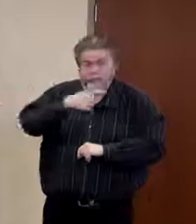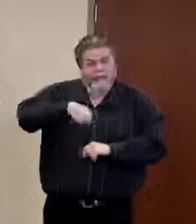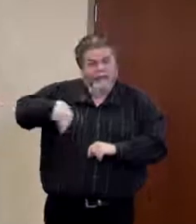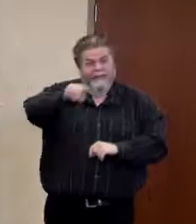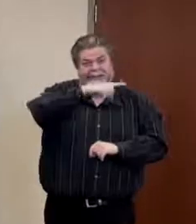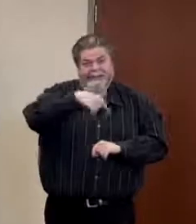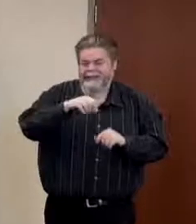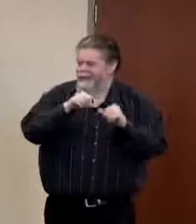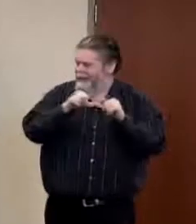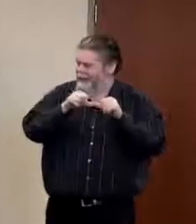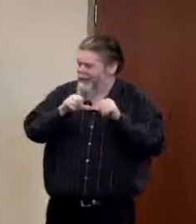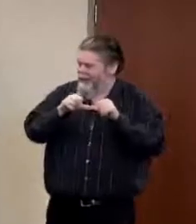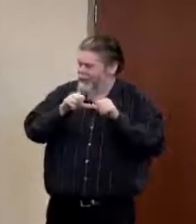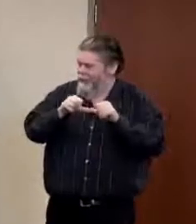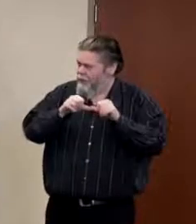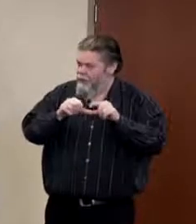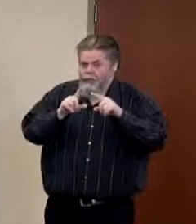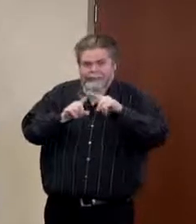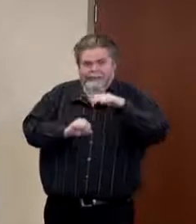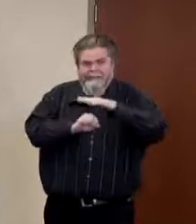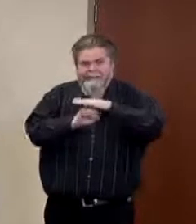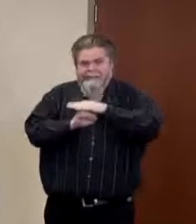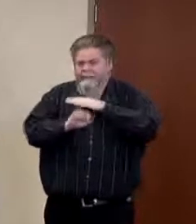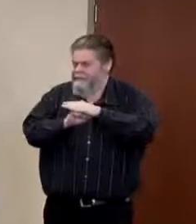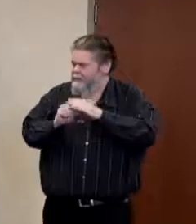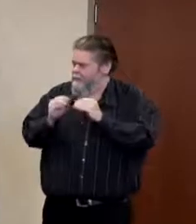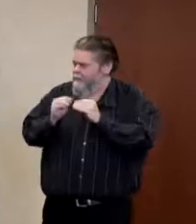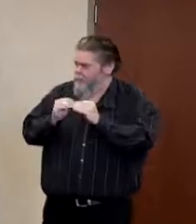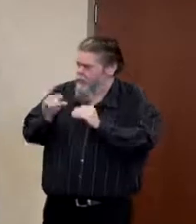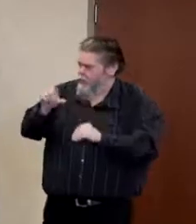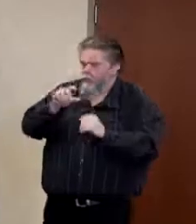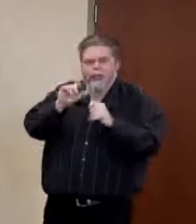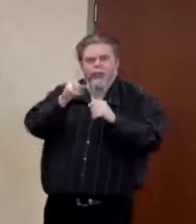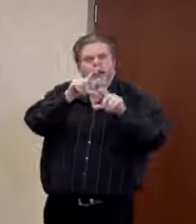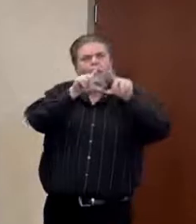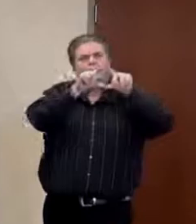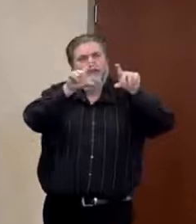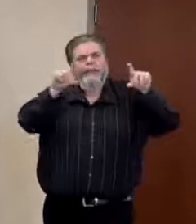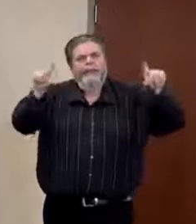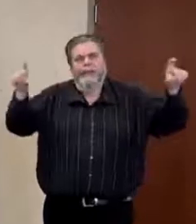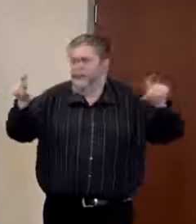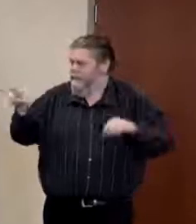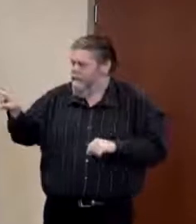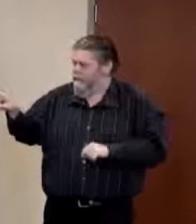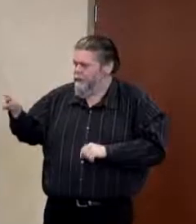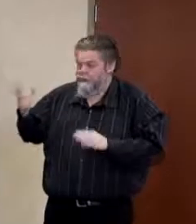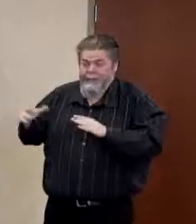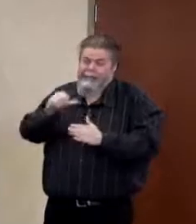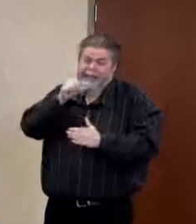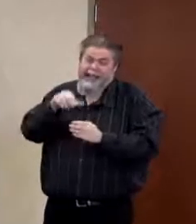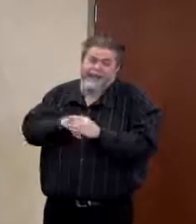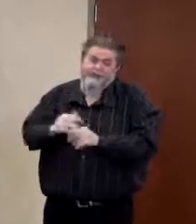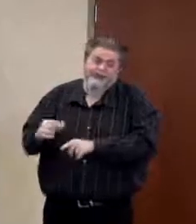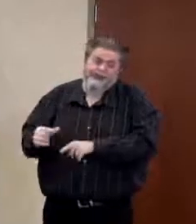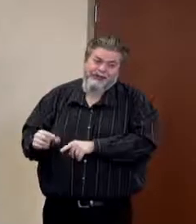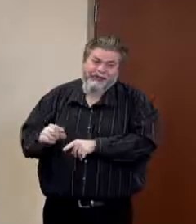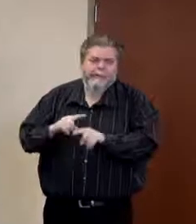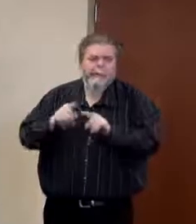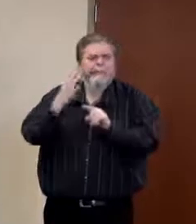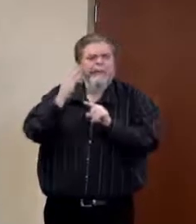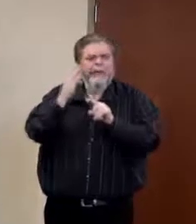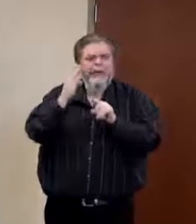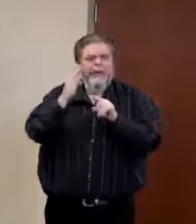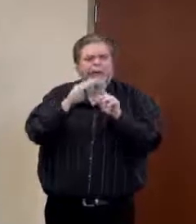community continue to get a little bit more of a buffer down here? Okay, we're probably not going to get this low, but how can we have a little bigger of a, so